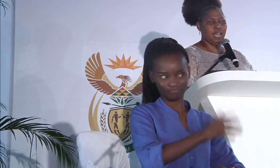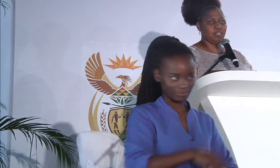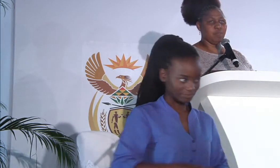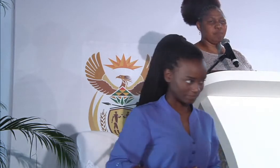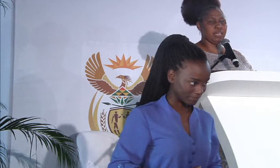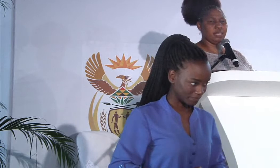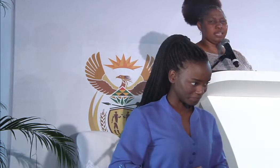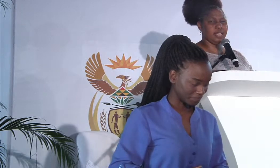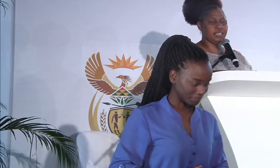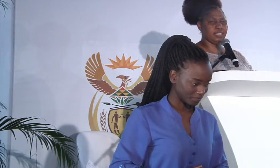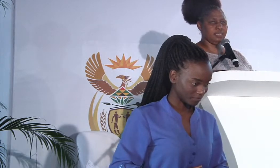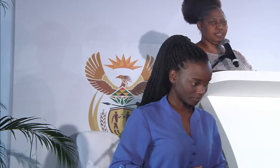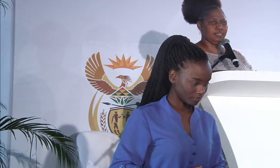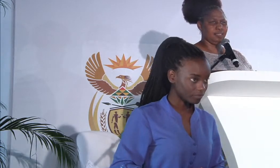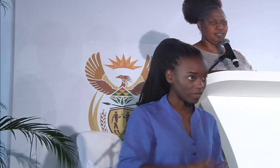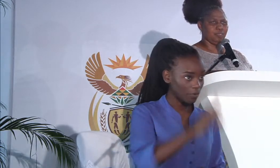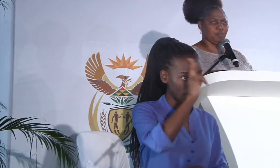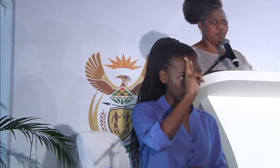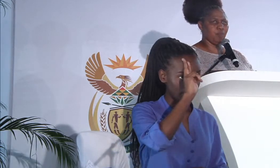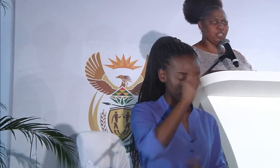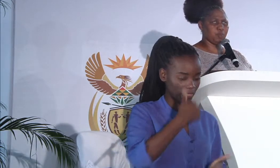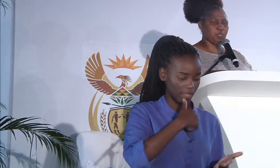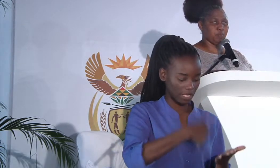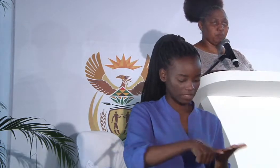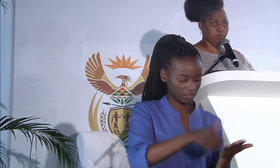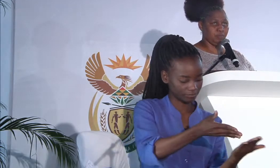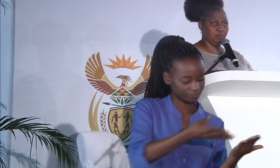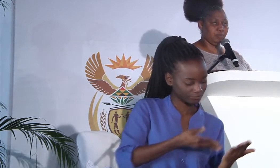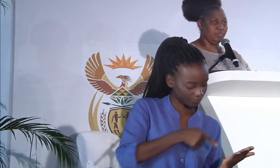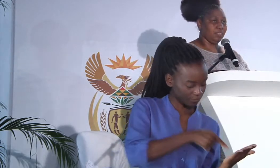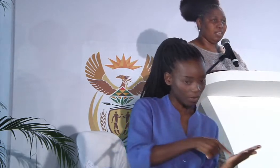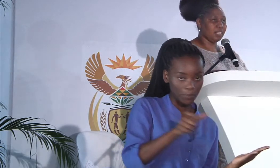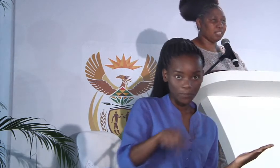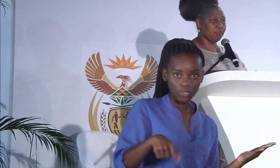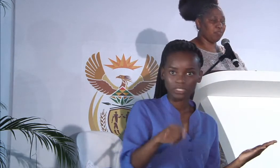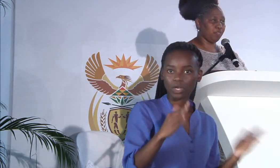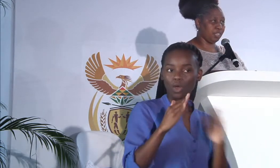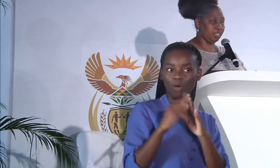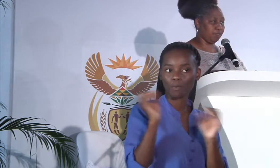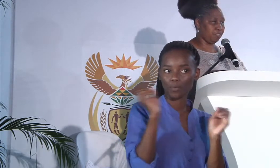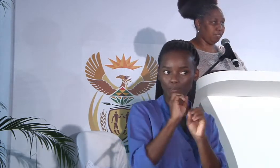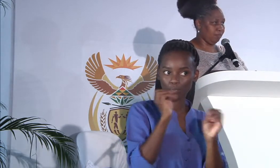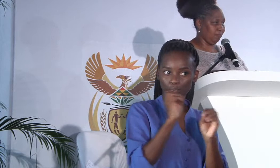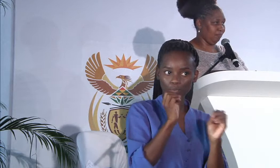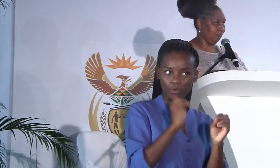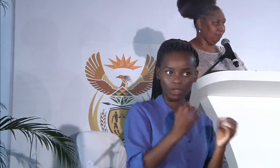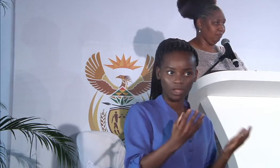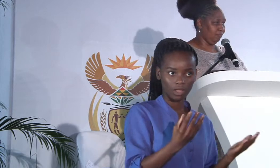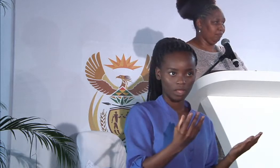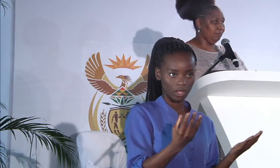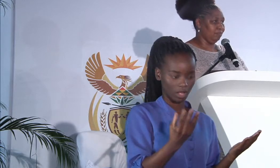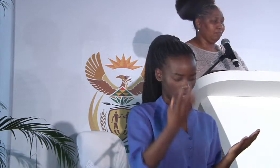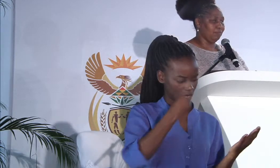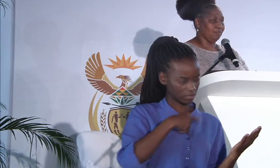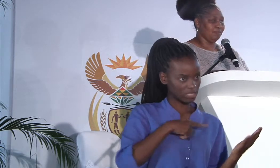I remember getting a letter from homeless people asking me for a TV.